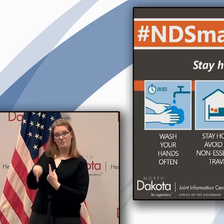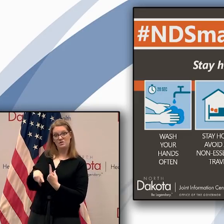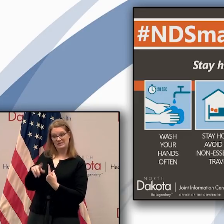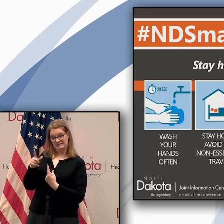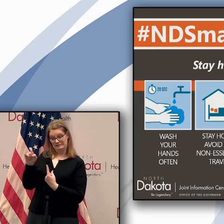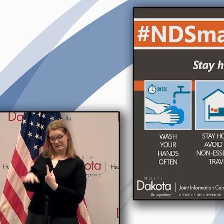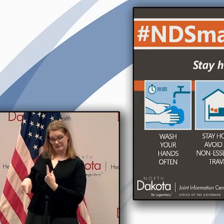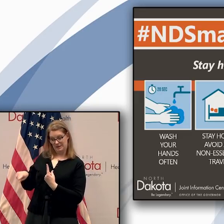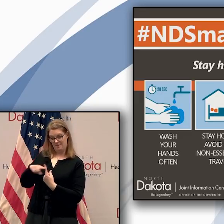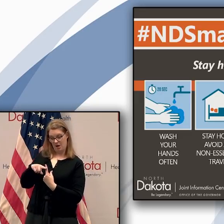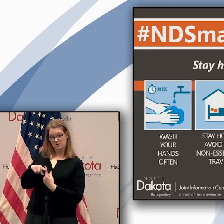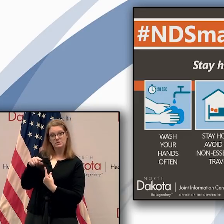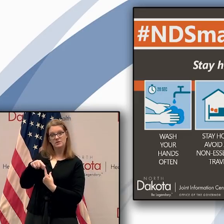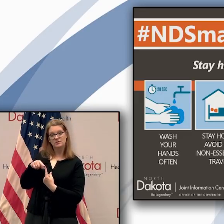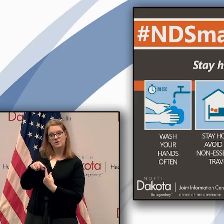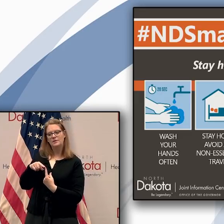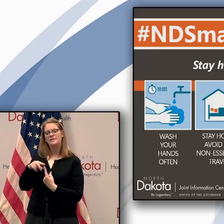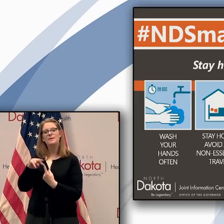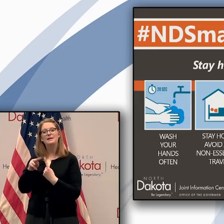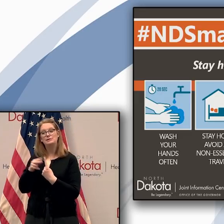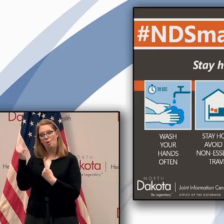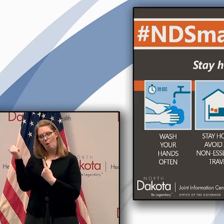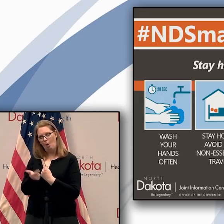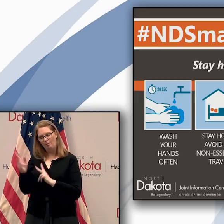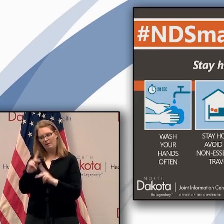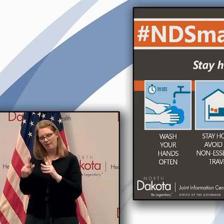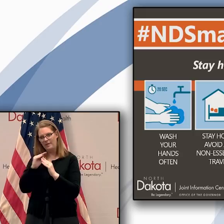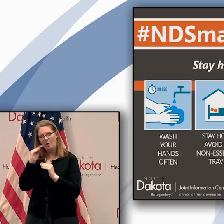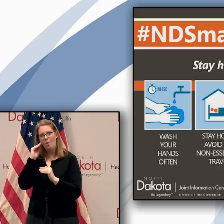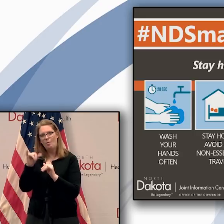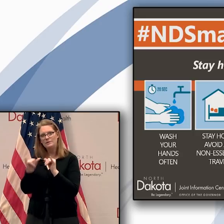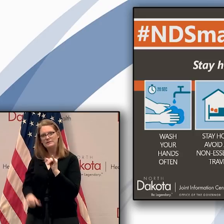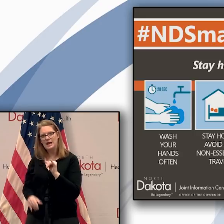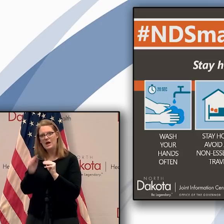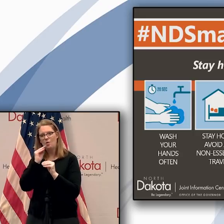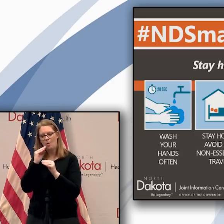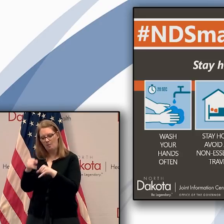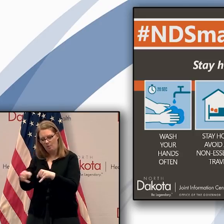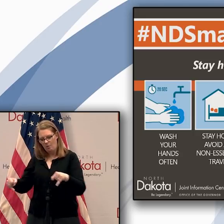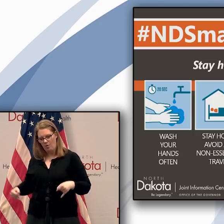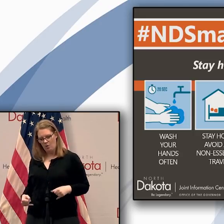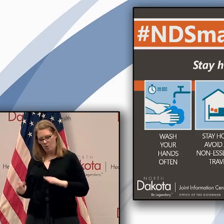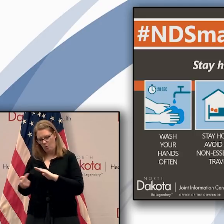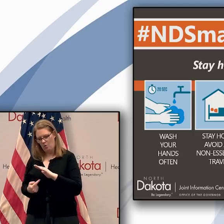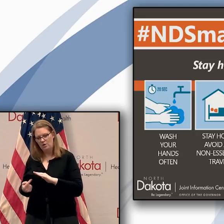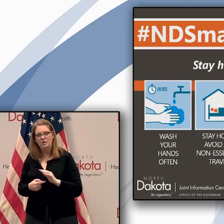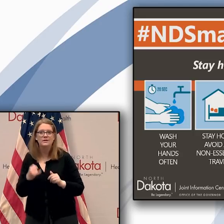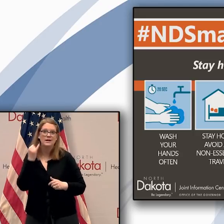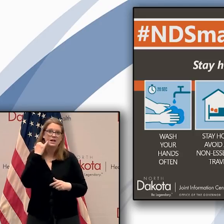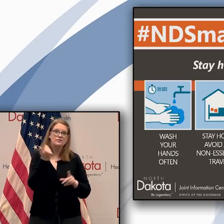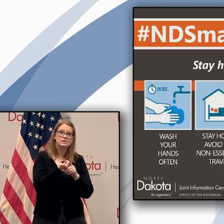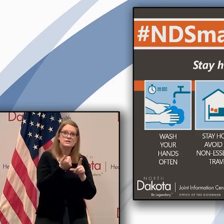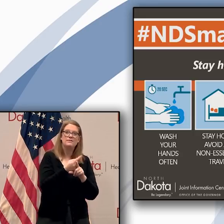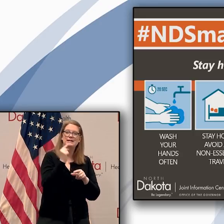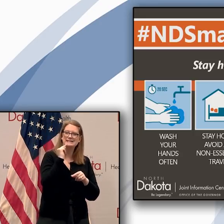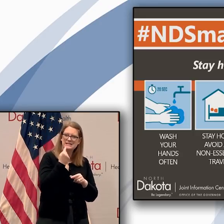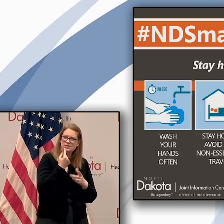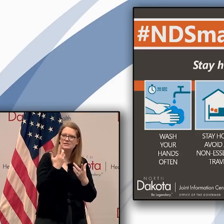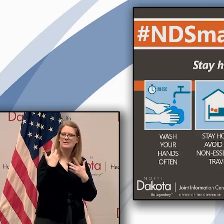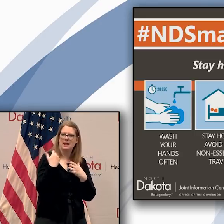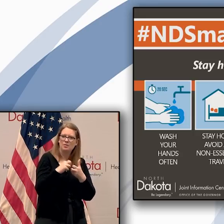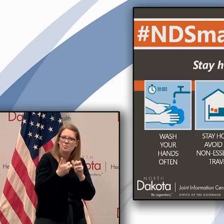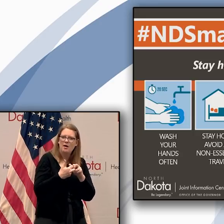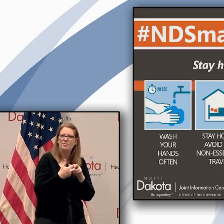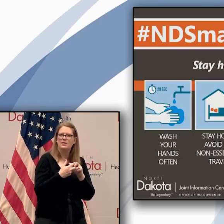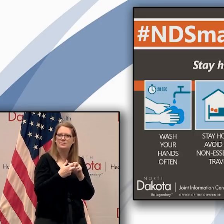you also remain quarantined. If you are an older person or someone with serious underlying health condition, you should